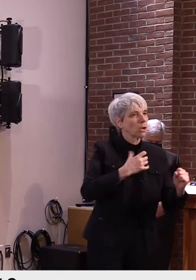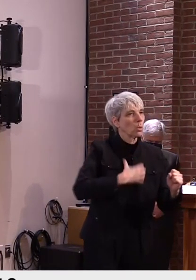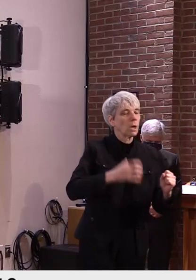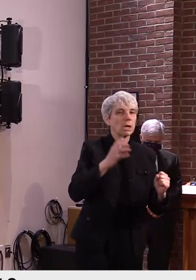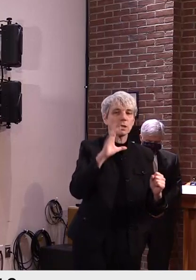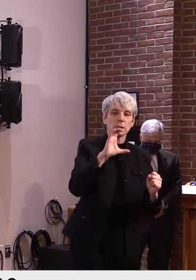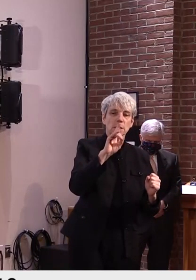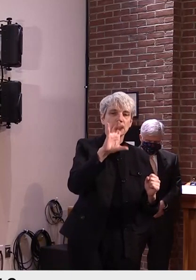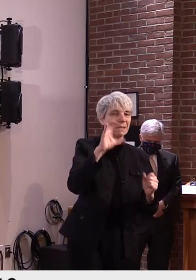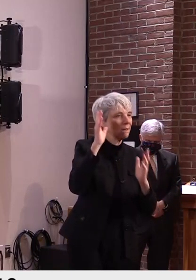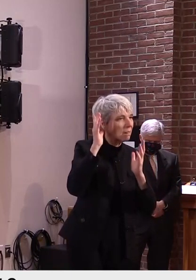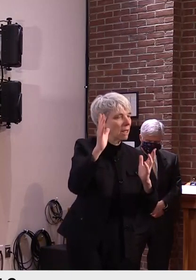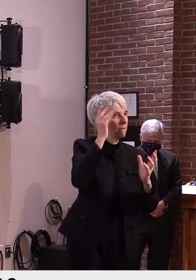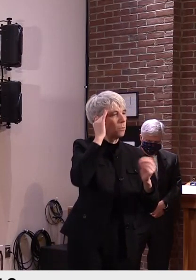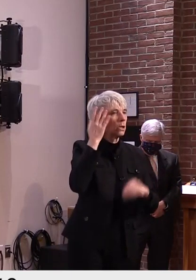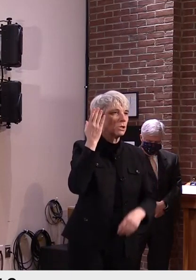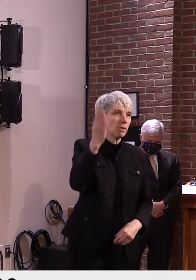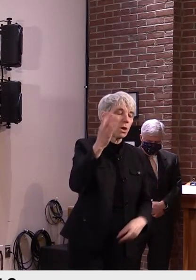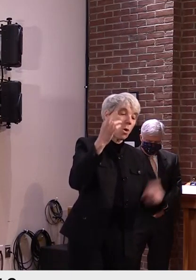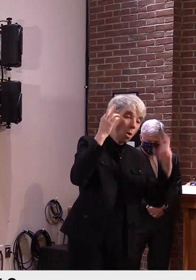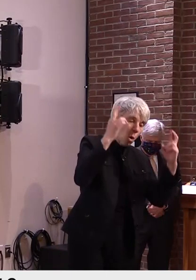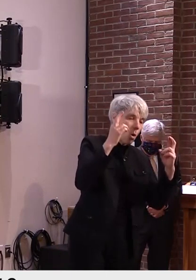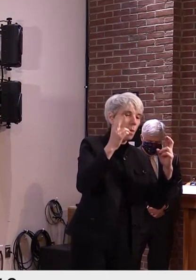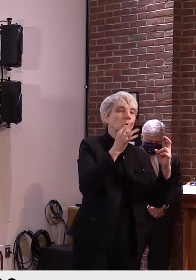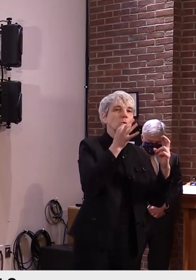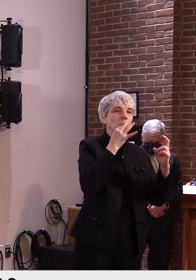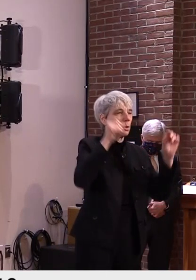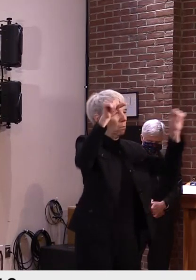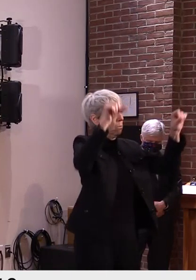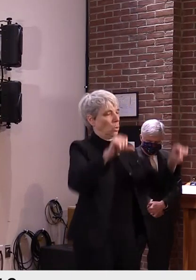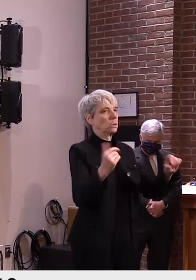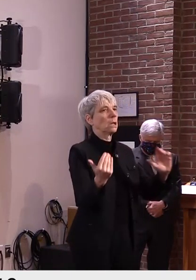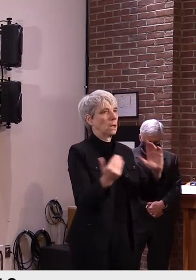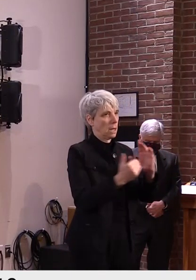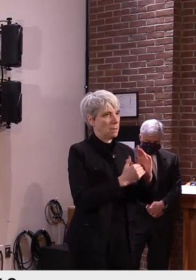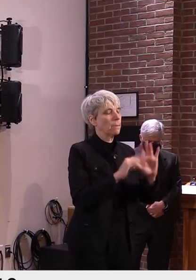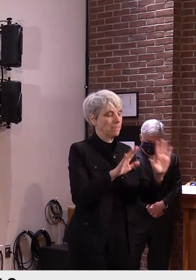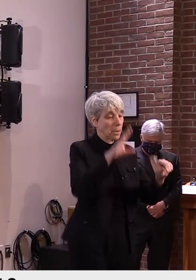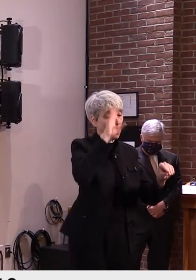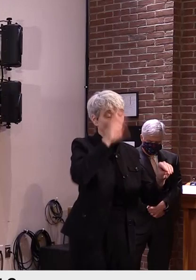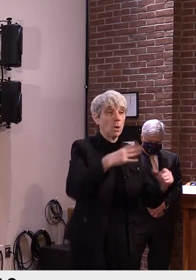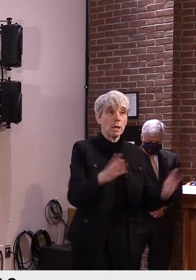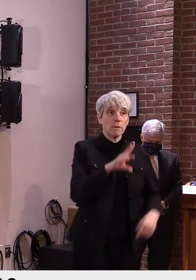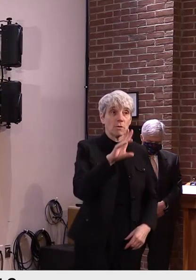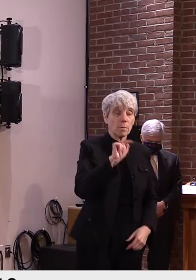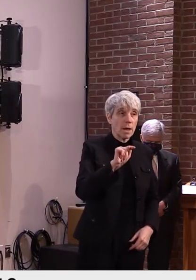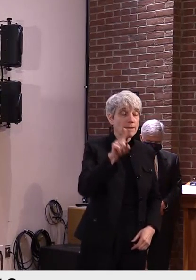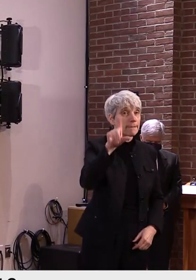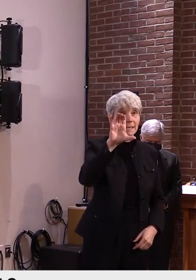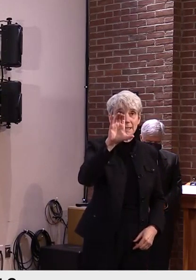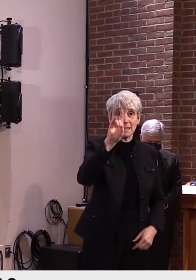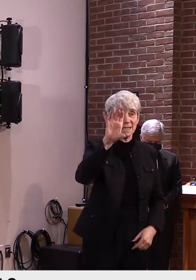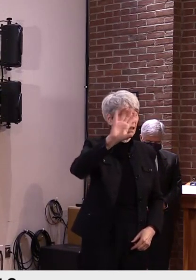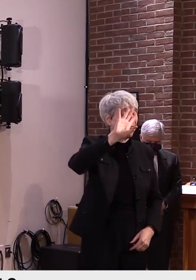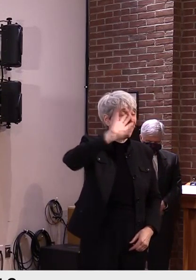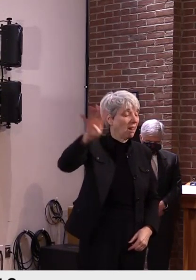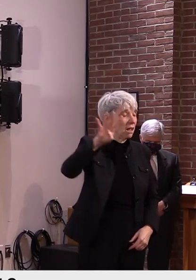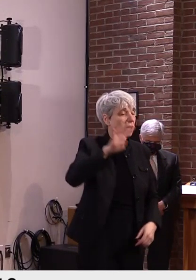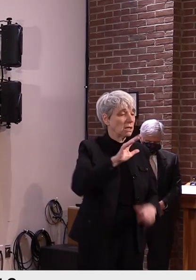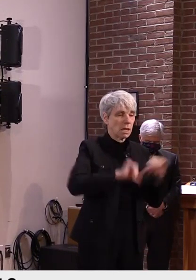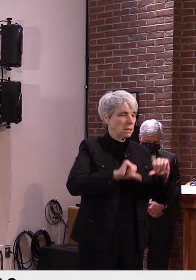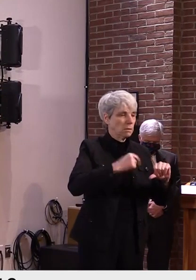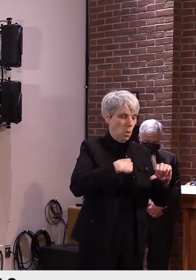guidance from the CDC in the coming days. And know that, as always, we in Vermont will be guided by the science.